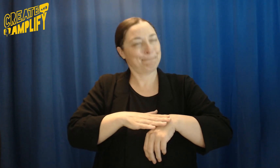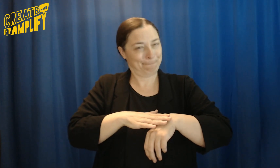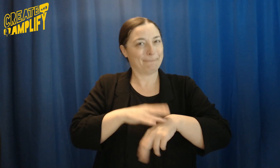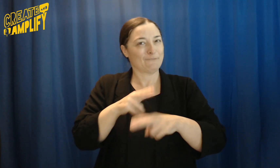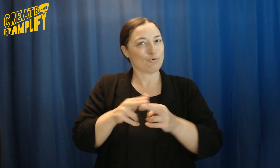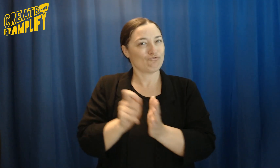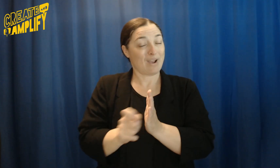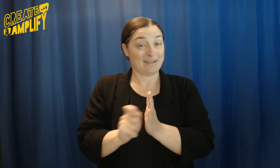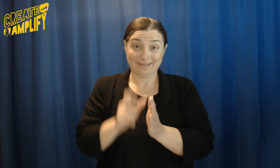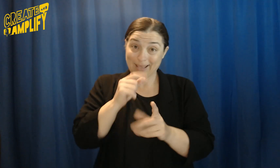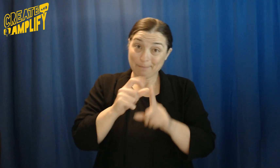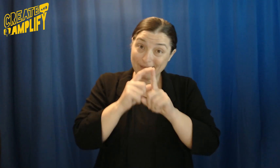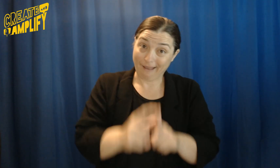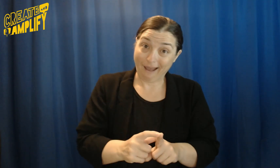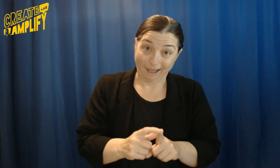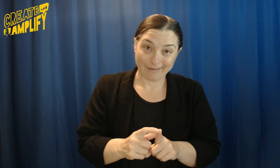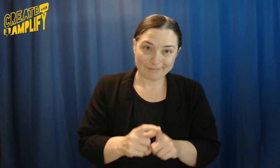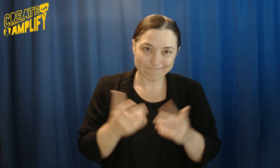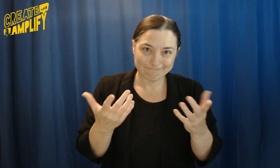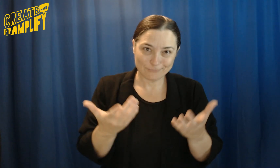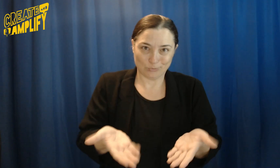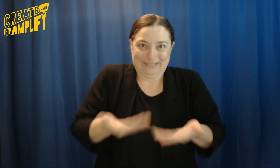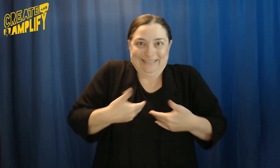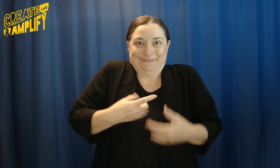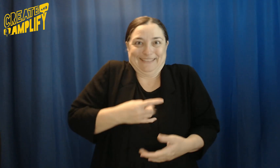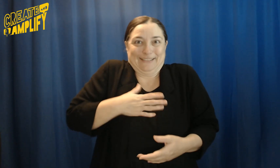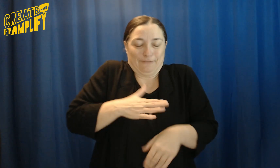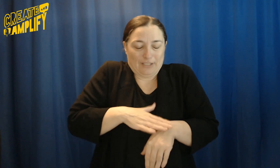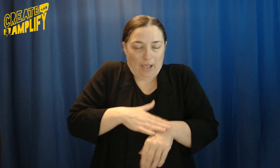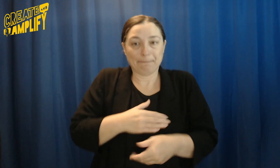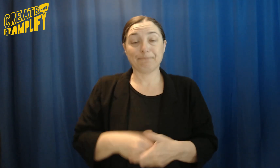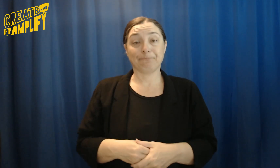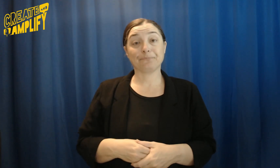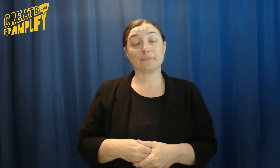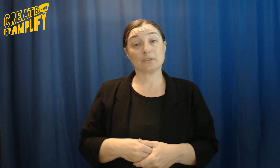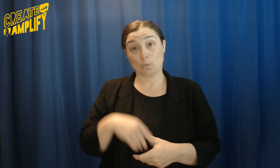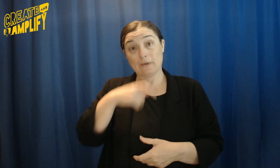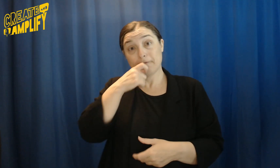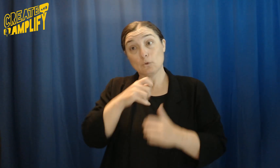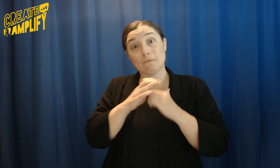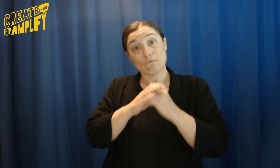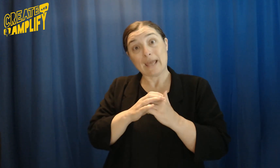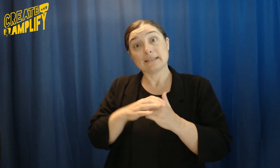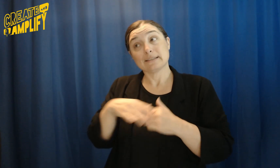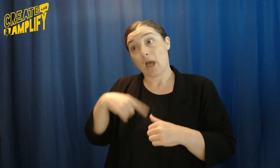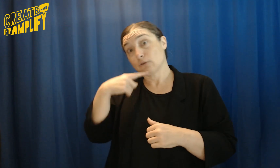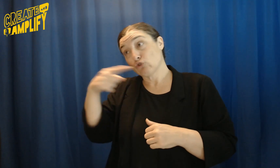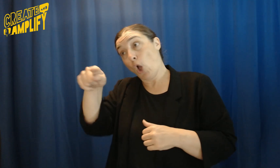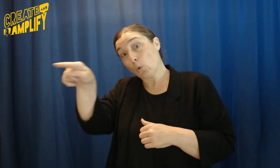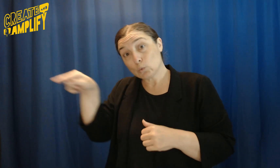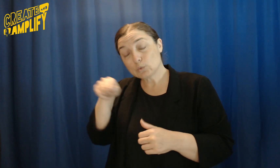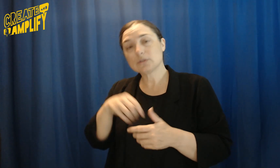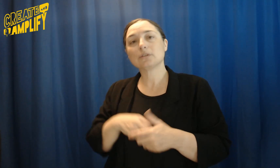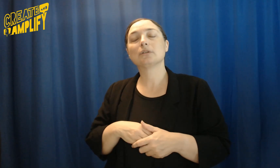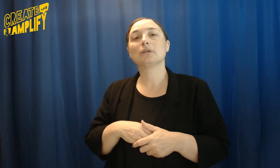hard to prioritise. And I'd shared that to a few friends, and Navot wrote back and said, "Oh, this sounds great." And I said, "Do you know